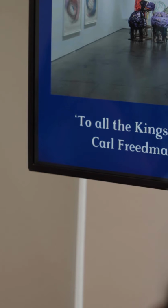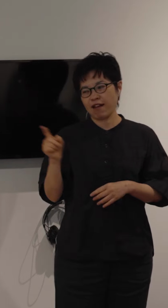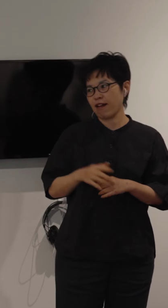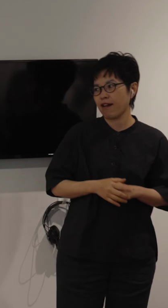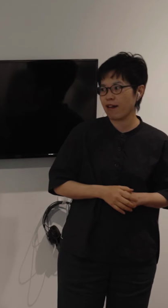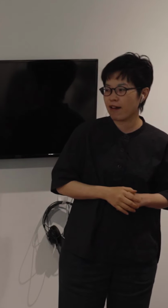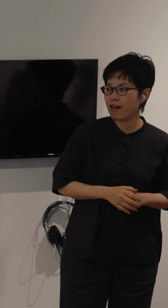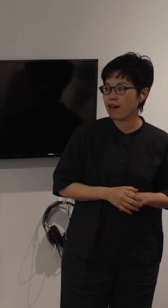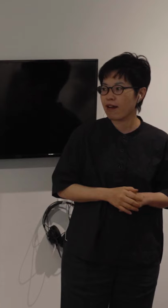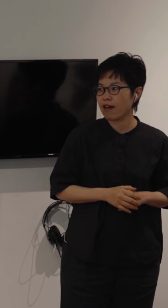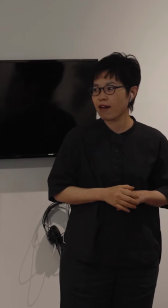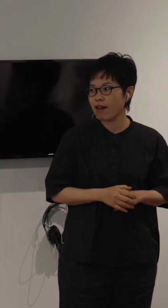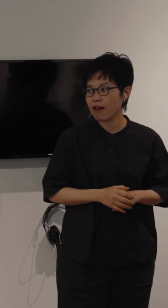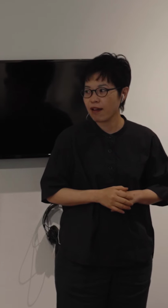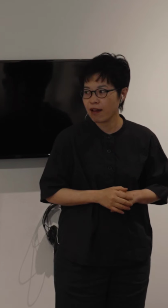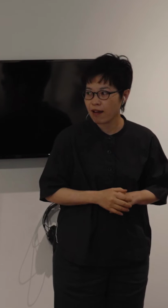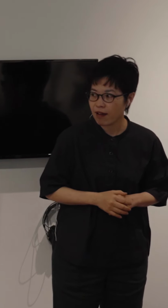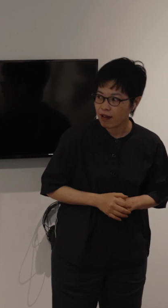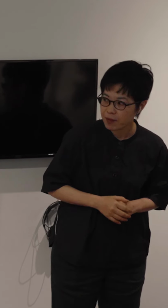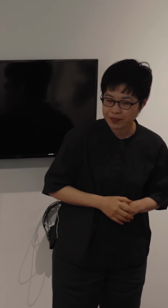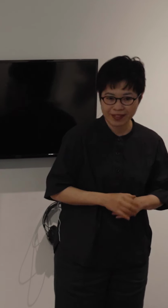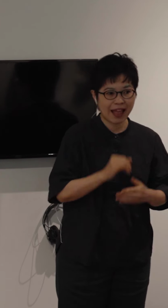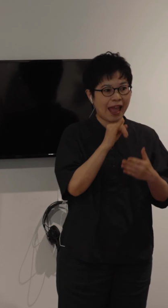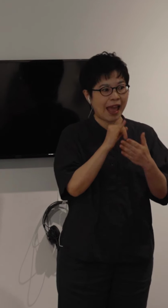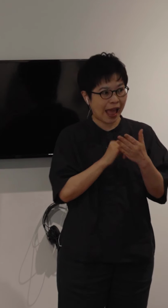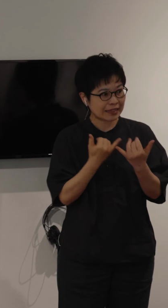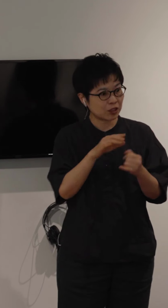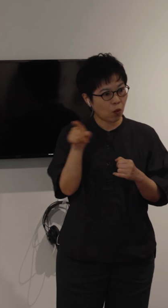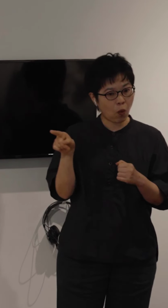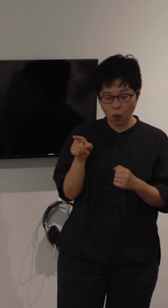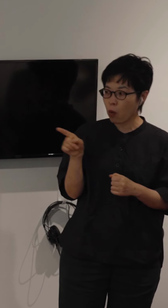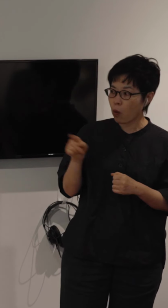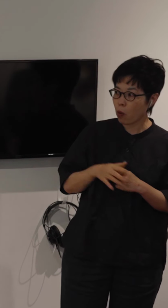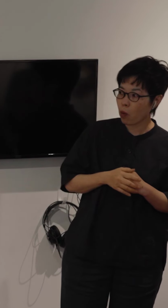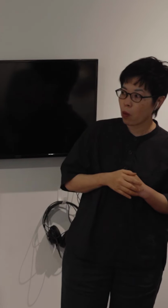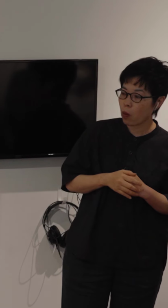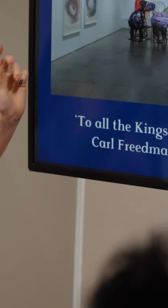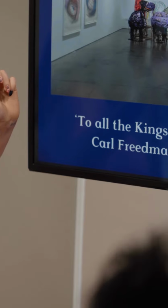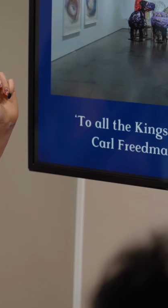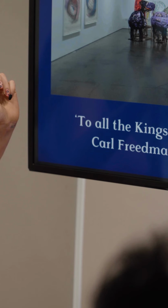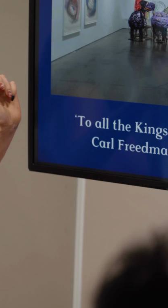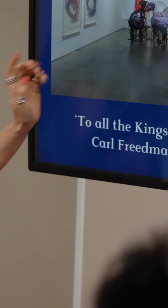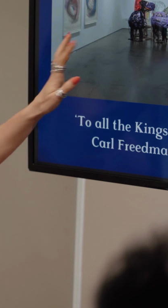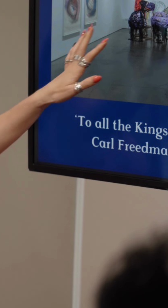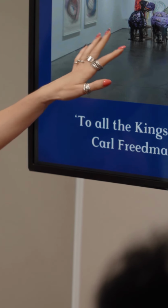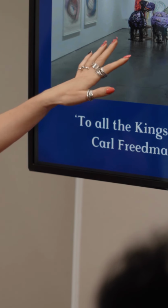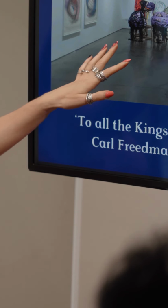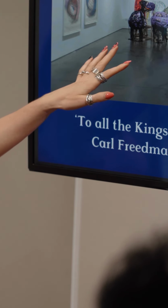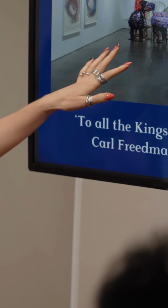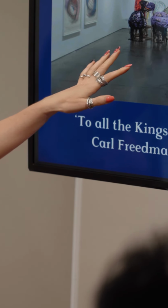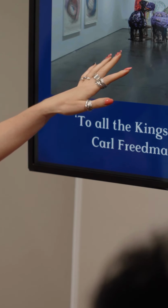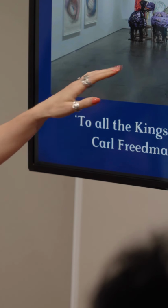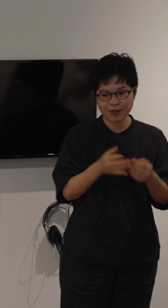today. So the artist that you can see here is Naina Kalu, and I'll come back to talking about Naina later on. She's